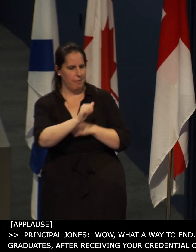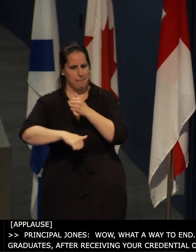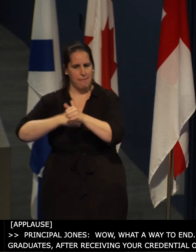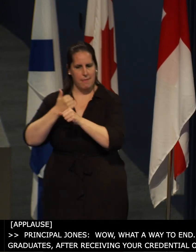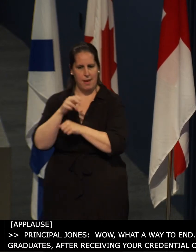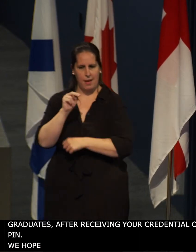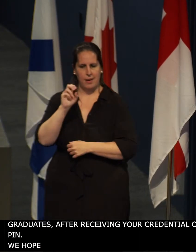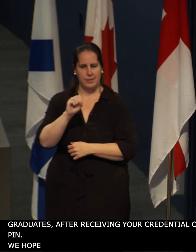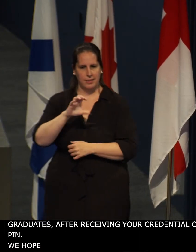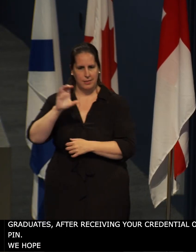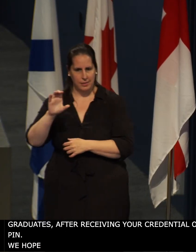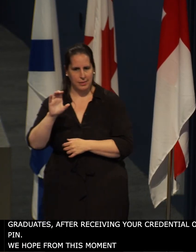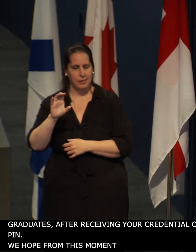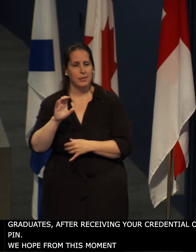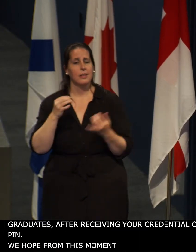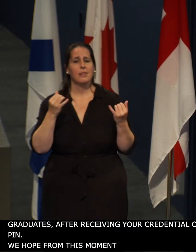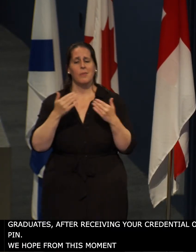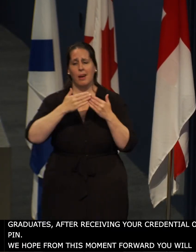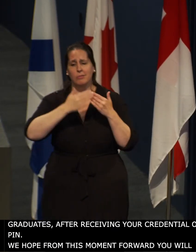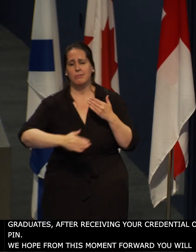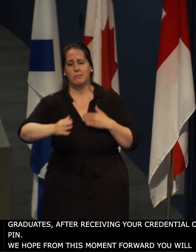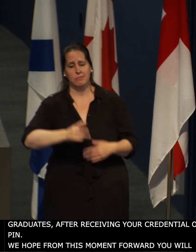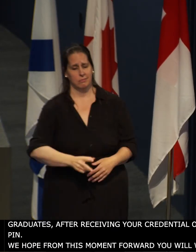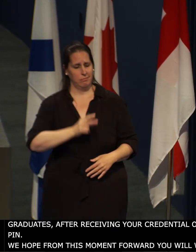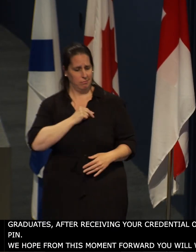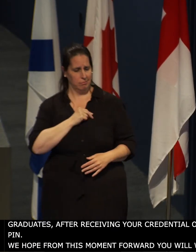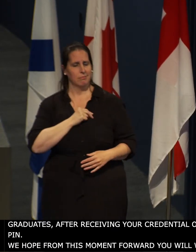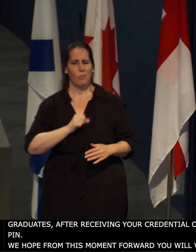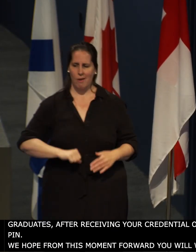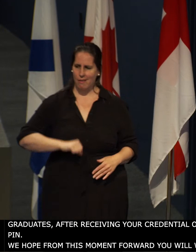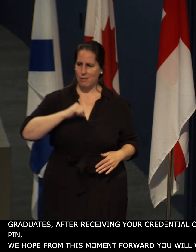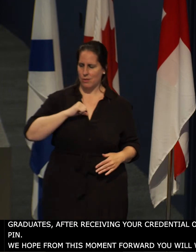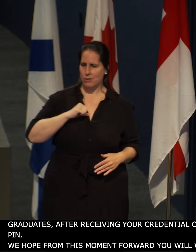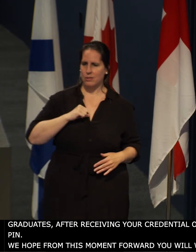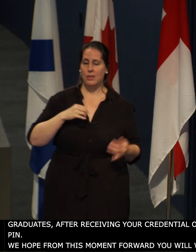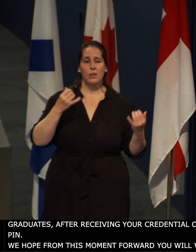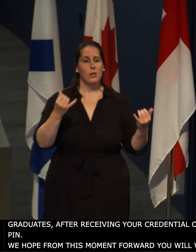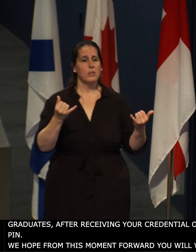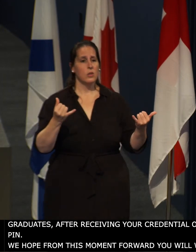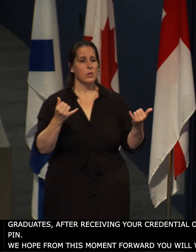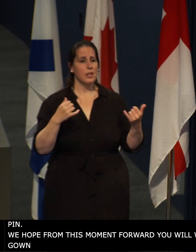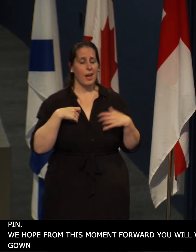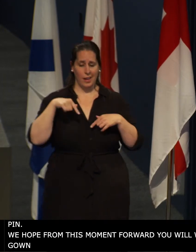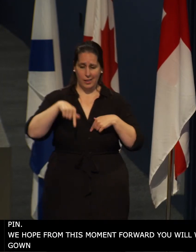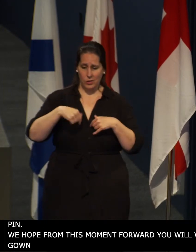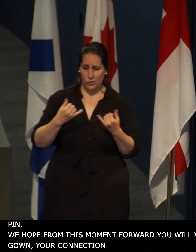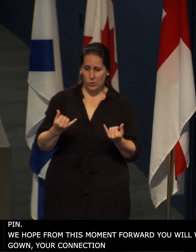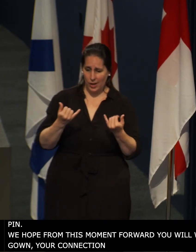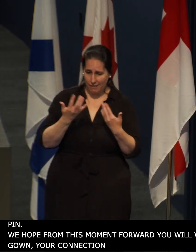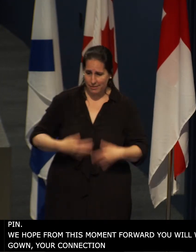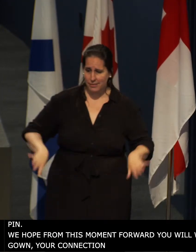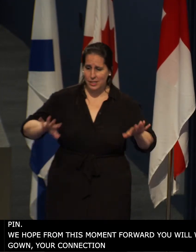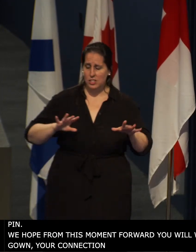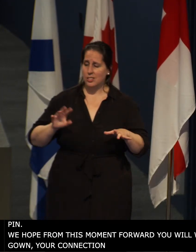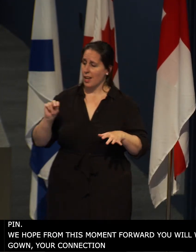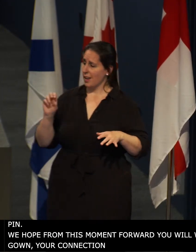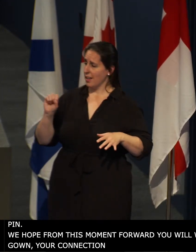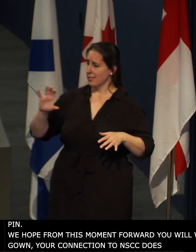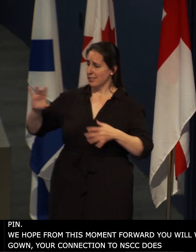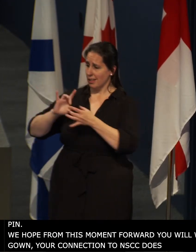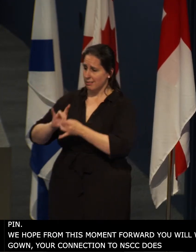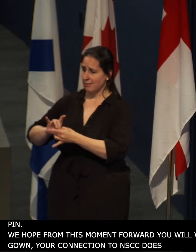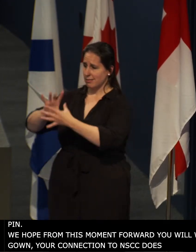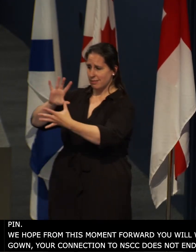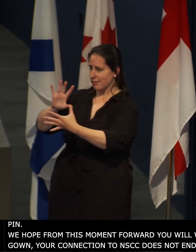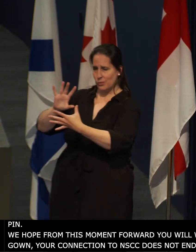forward, you will wear it proudly, because today, when you shed your gown, your connection to NSCC does not end.